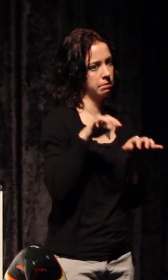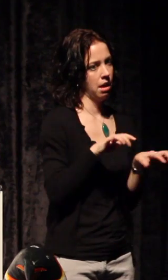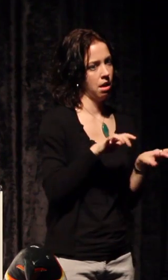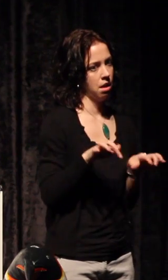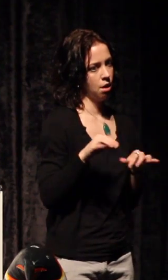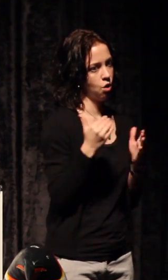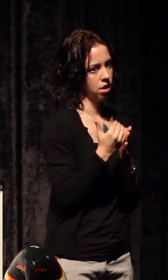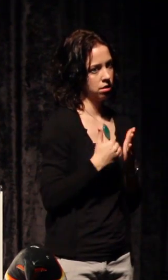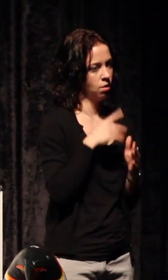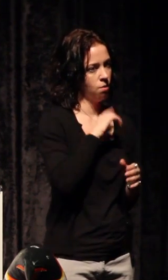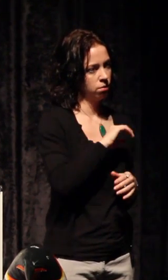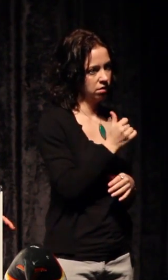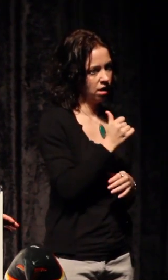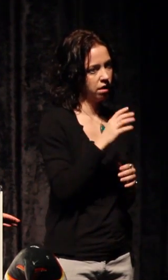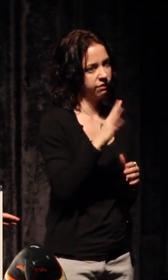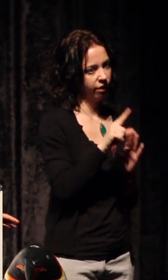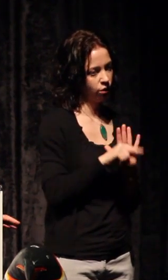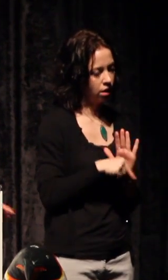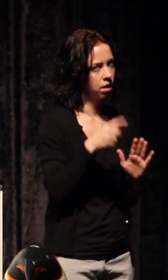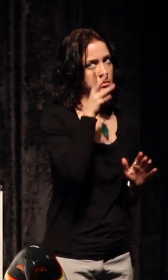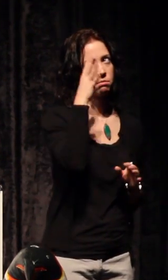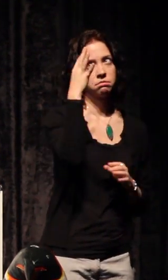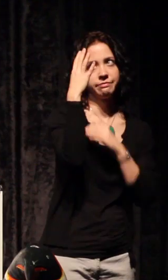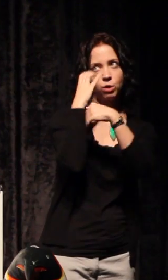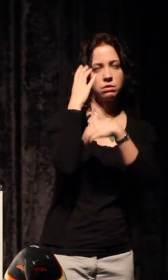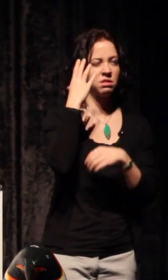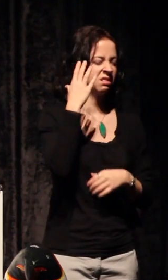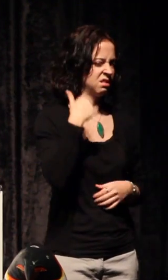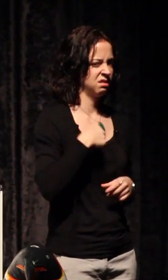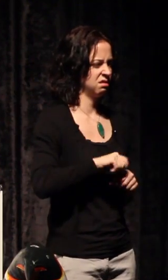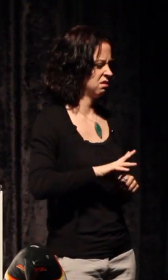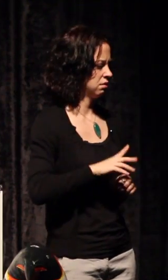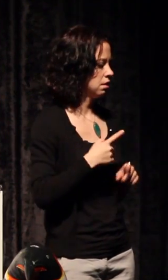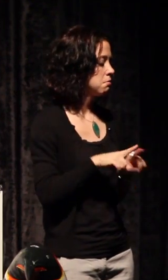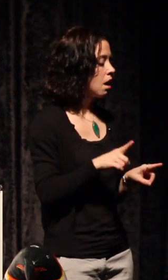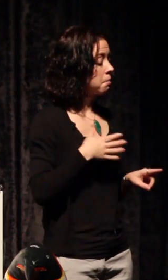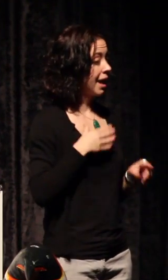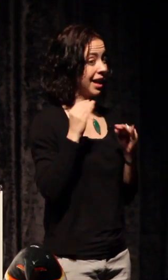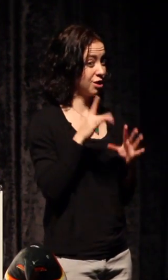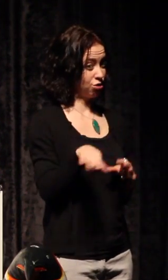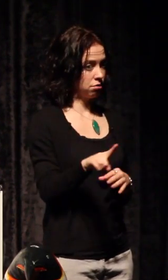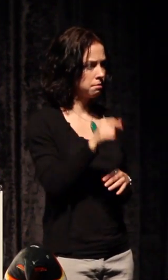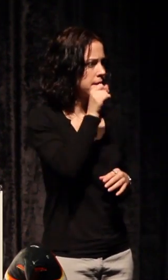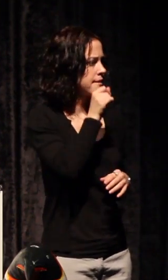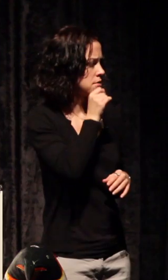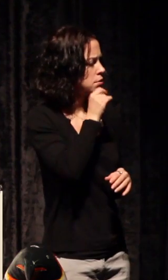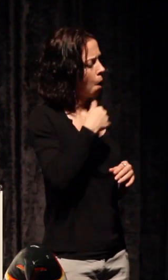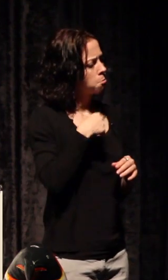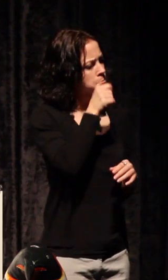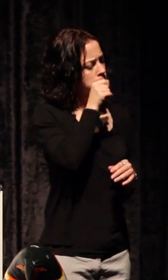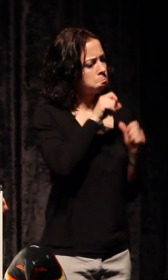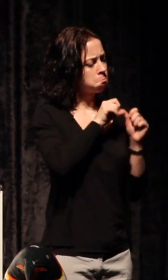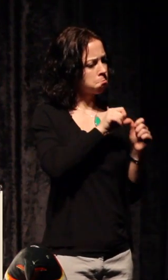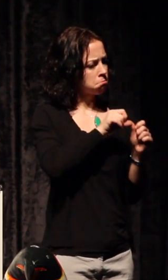10 years old, 5th grade, mom made me do it. I wasn't good, but I had very, very patient teachers, so I actually stuck with it for 5 or 6